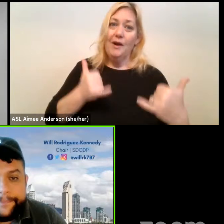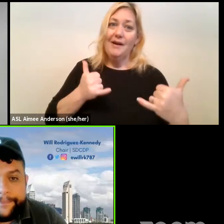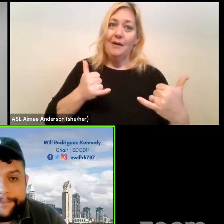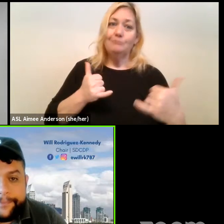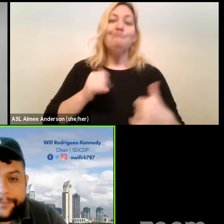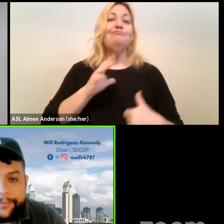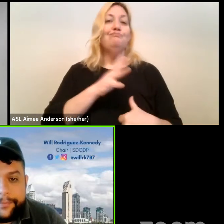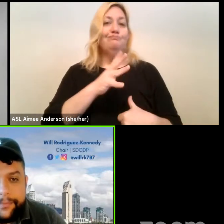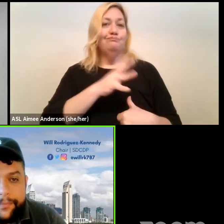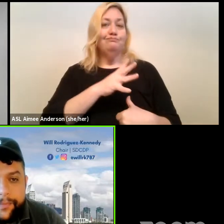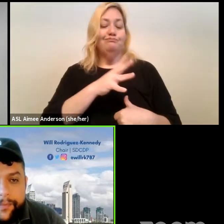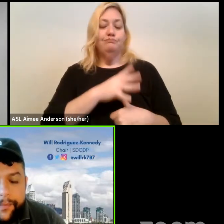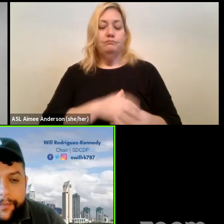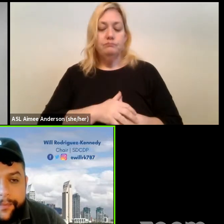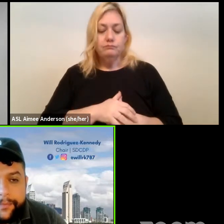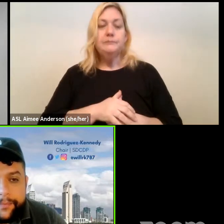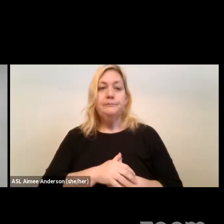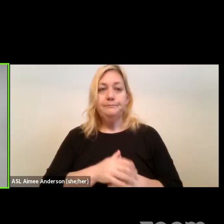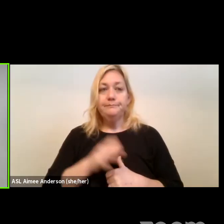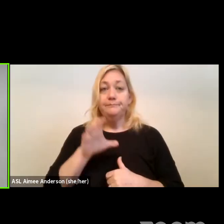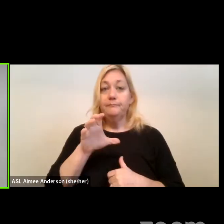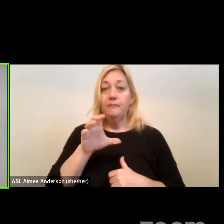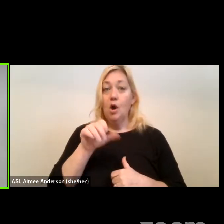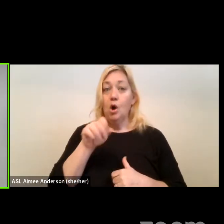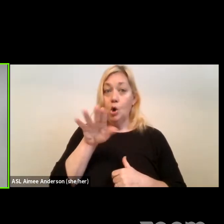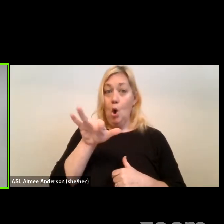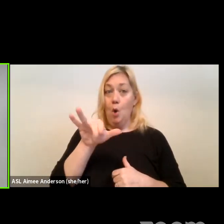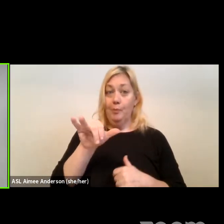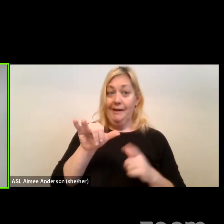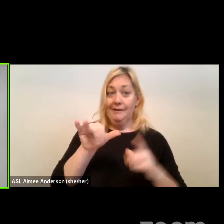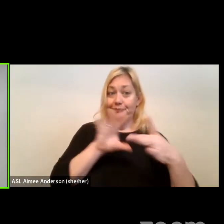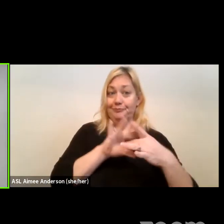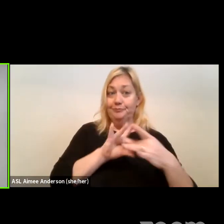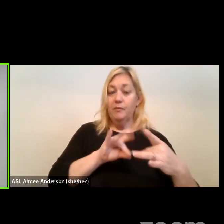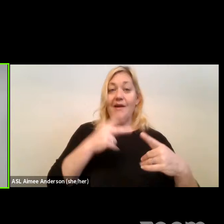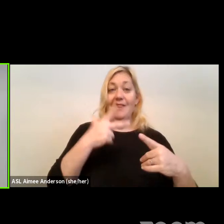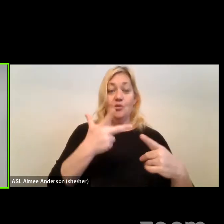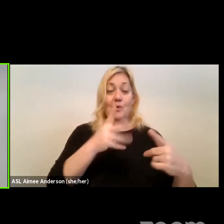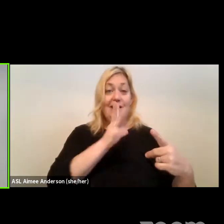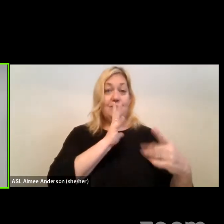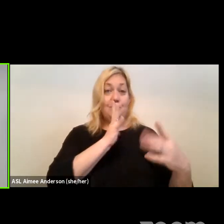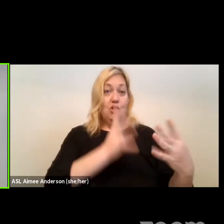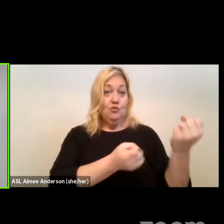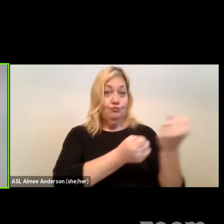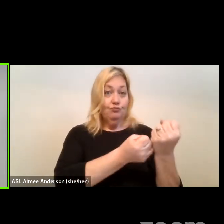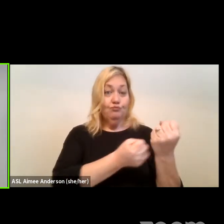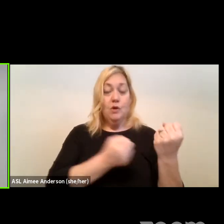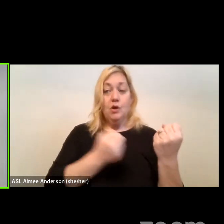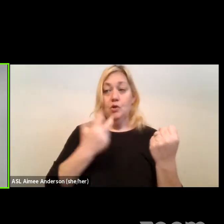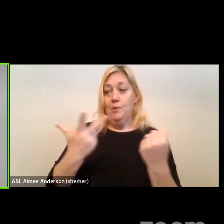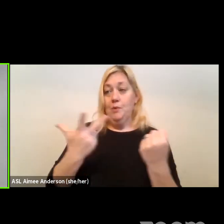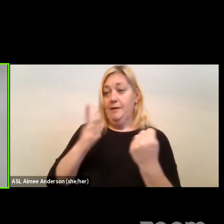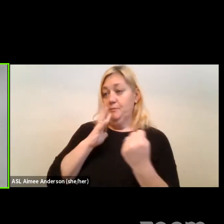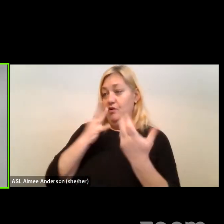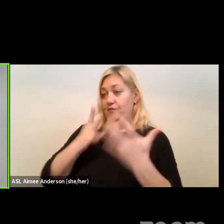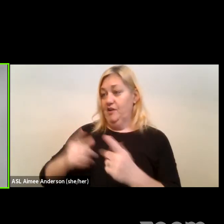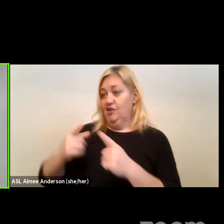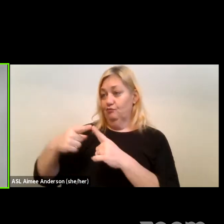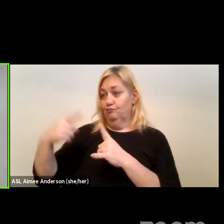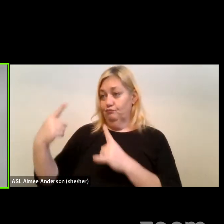well. Okay. All right, so we've had 3 speakers for, 3 speakers against.